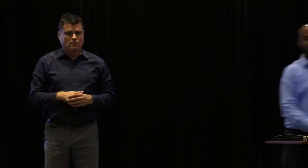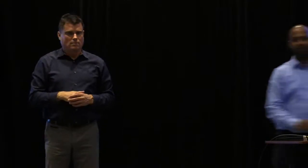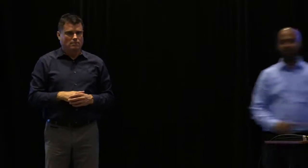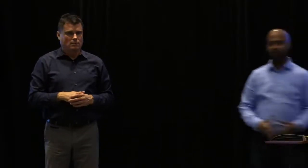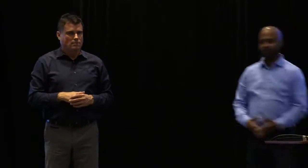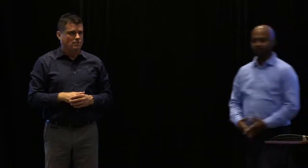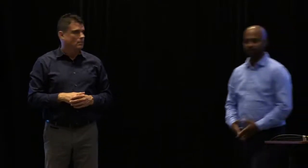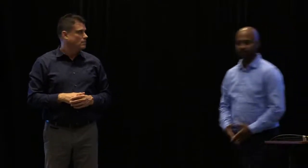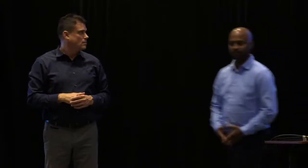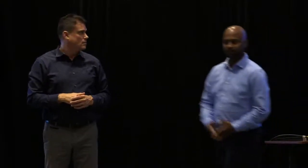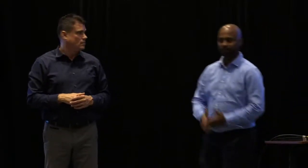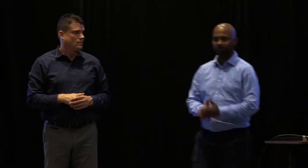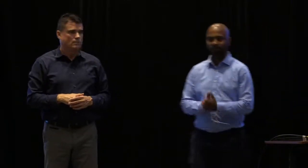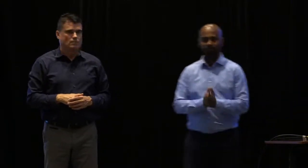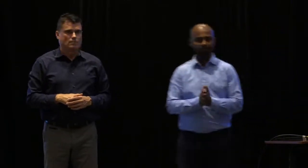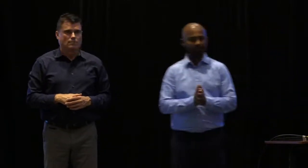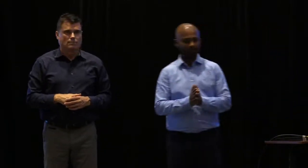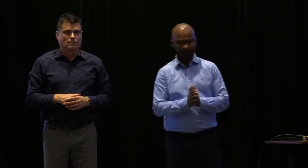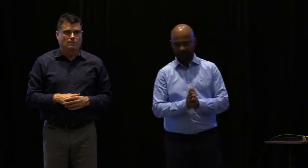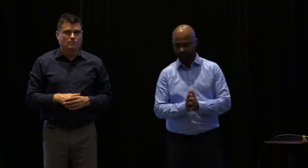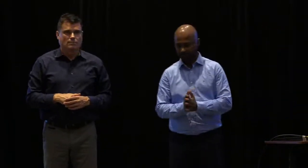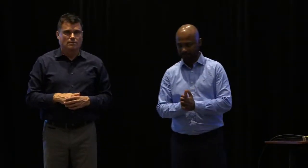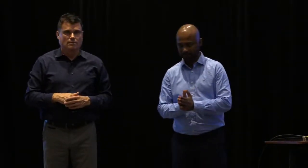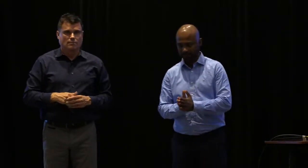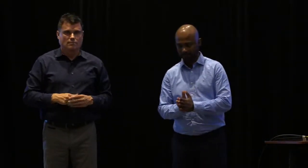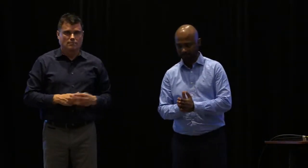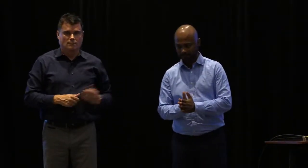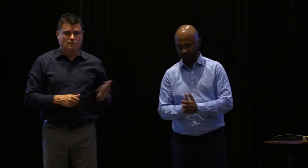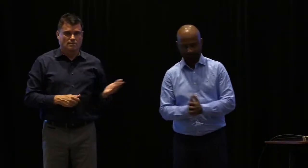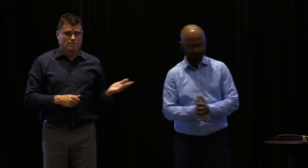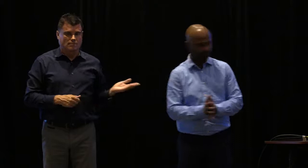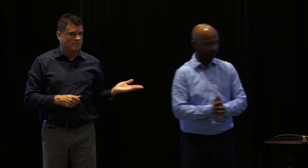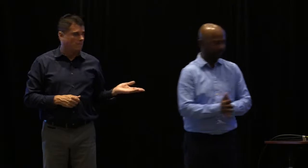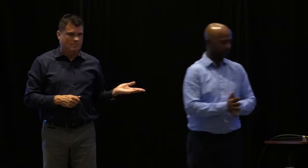are missing a key, that's where you can find it.